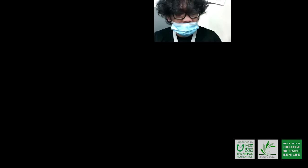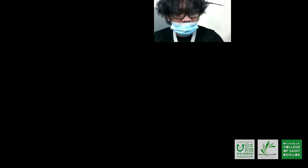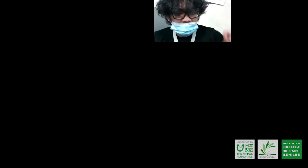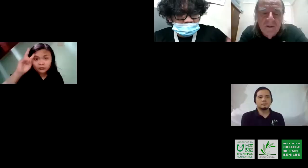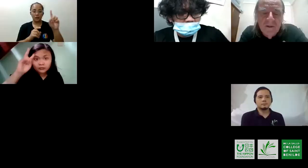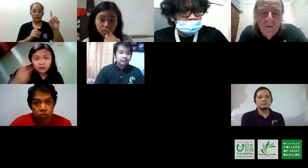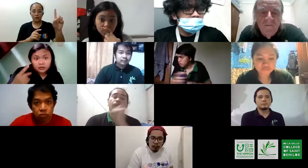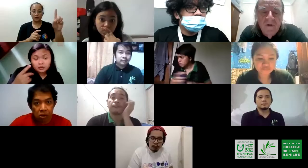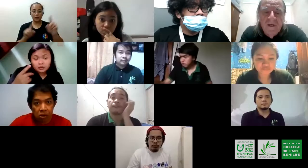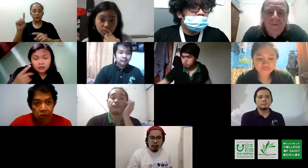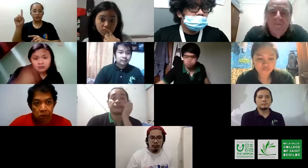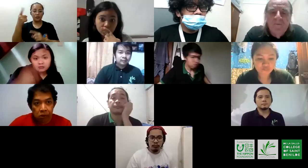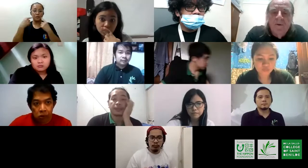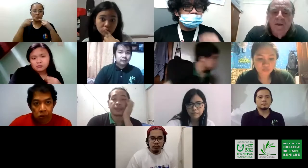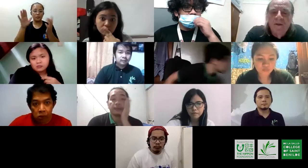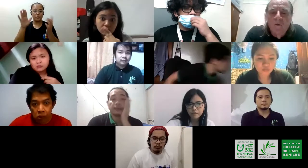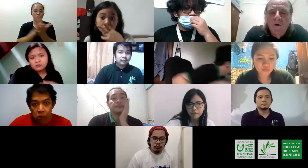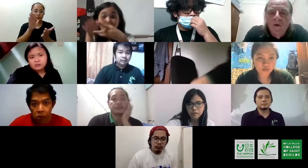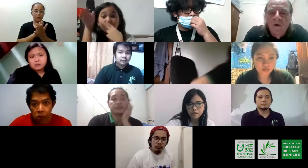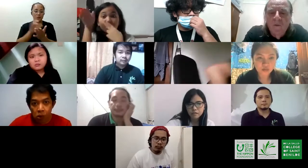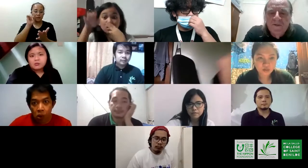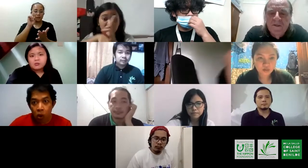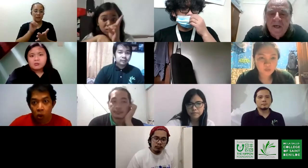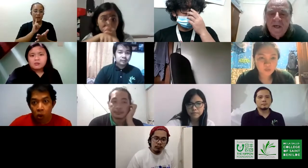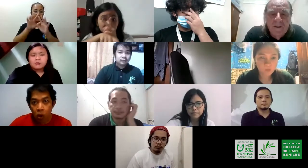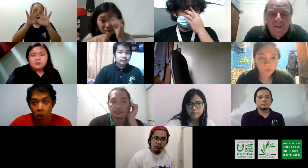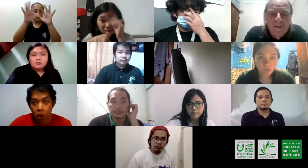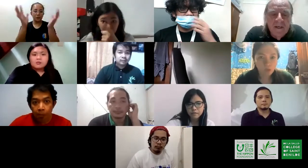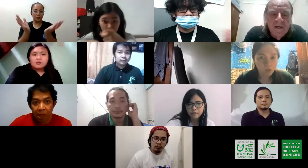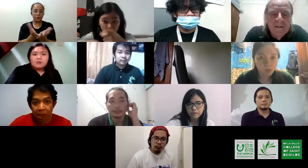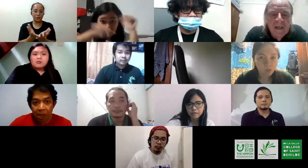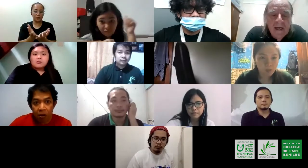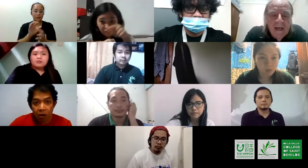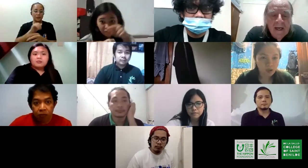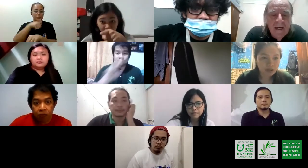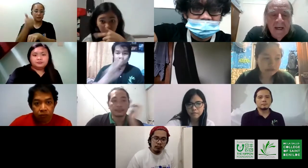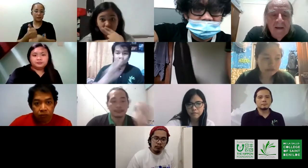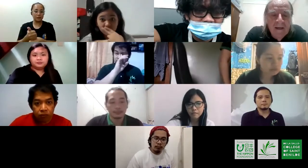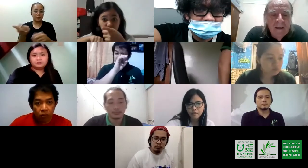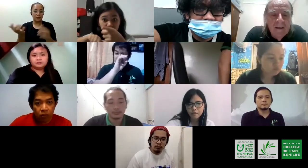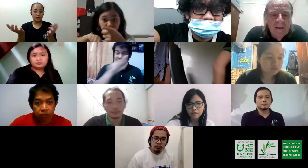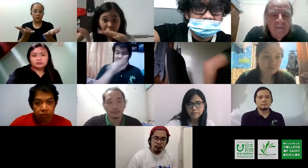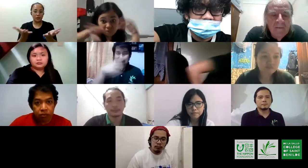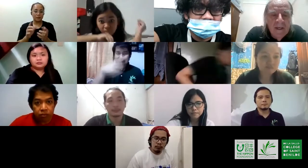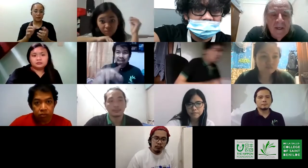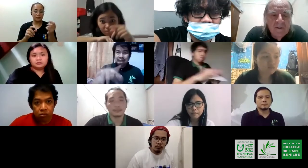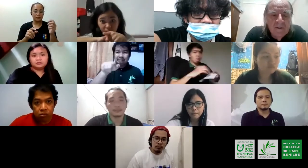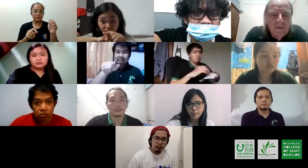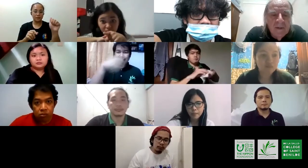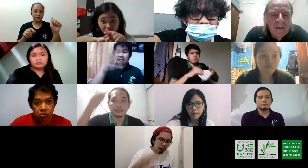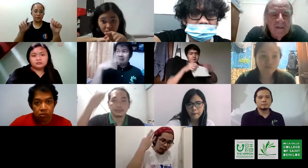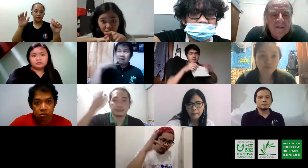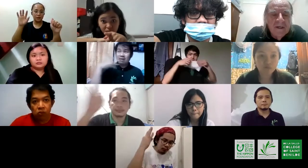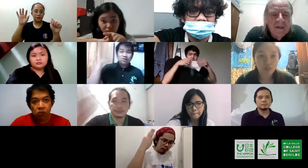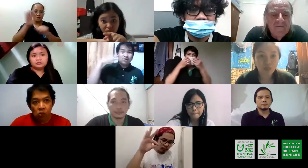Public school for deaf people in the world was established in A, England, B, Germany, C,